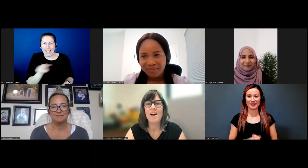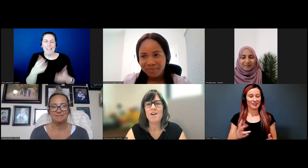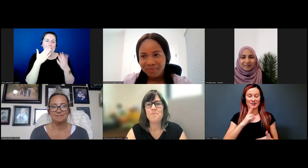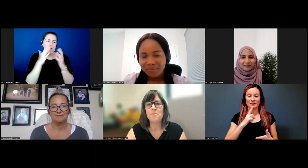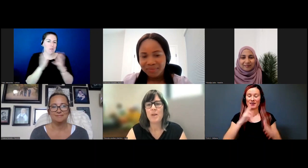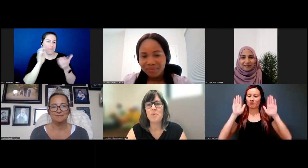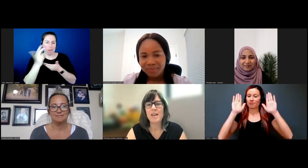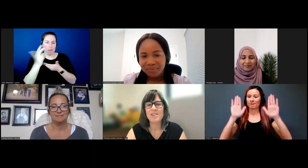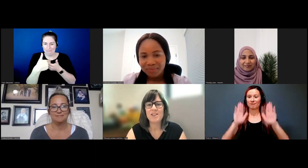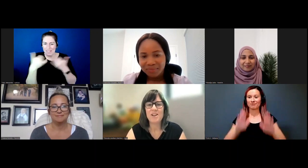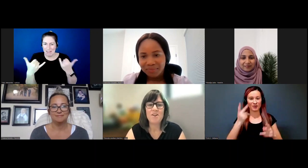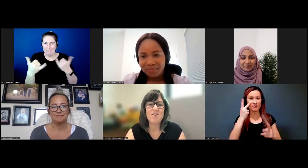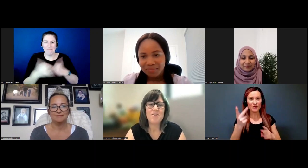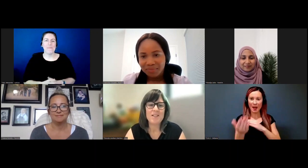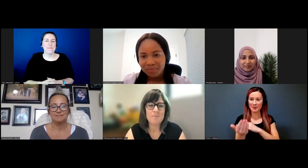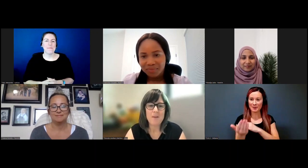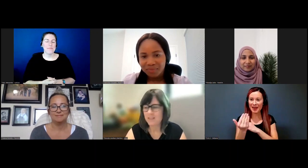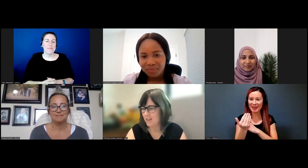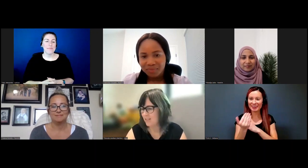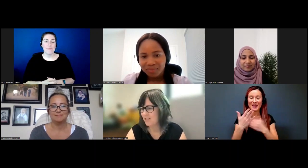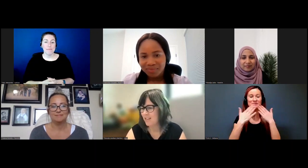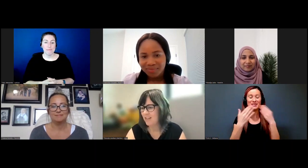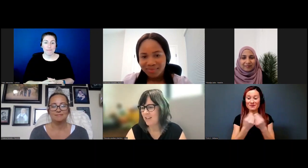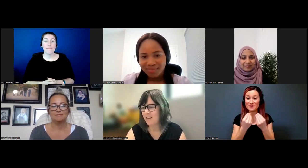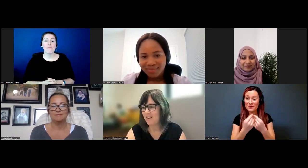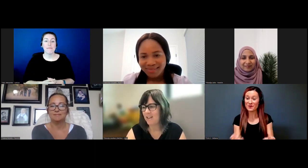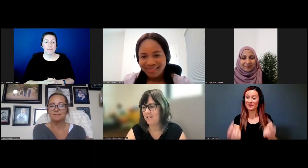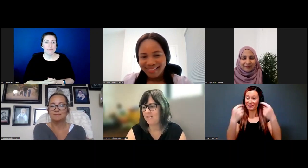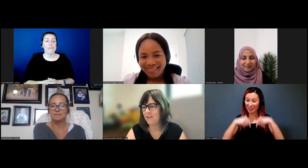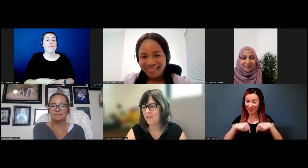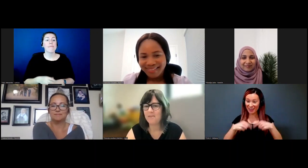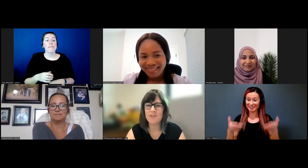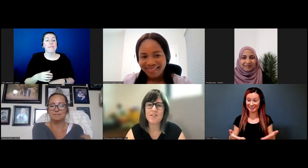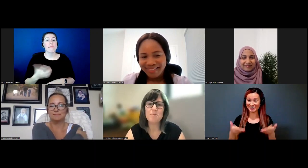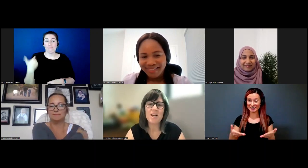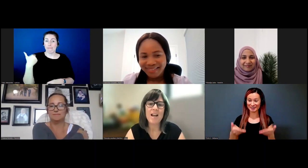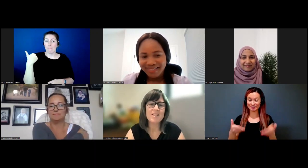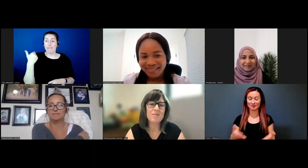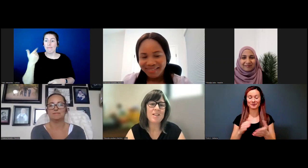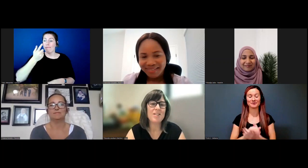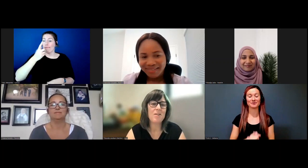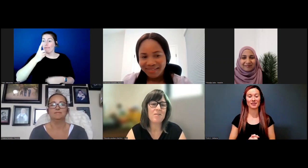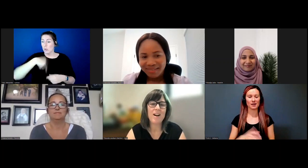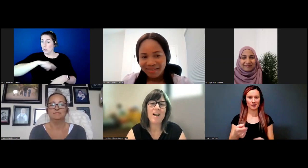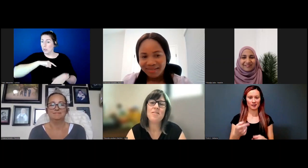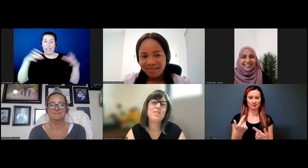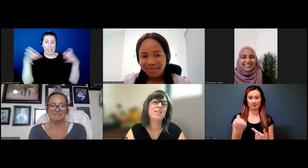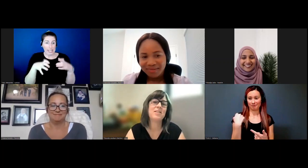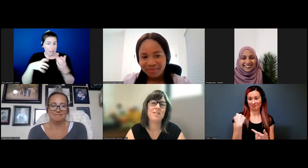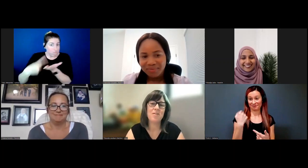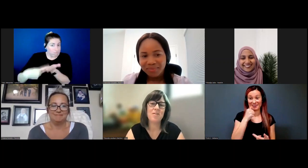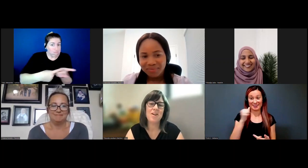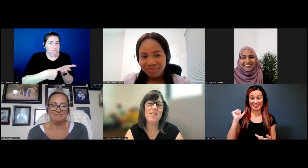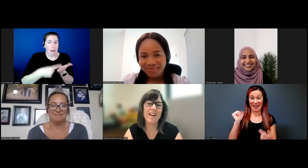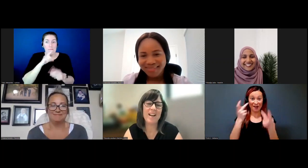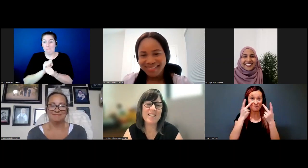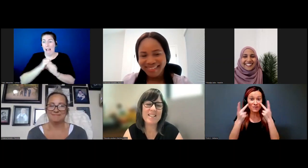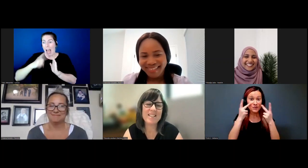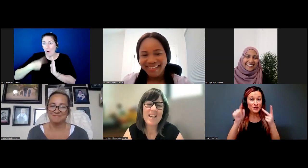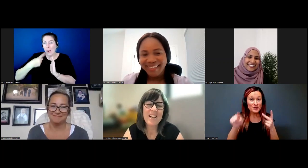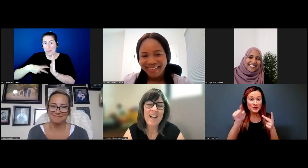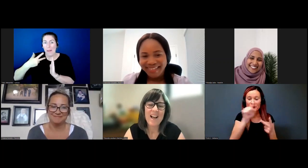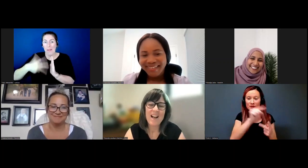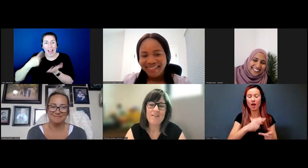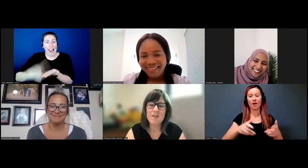here. We actually, all of us met the other day and had a very fulsome chat. We could talk for hours, the 4